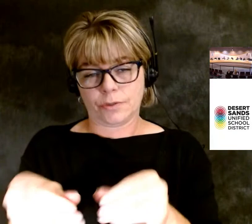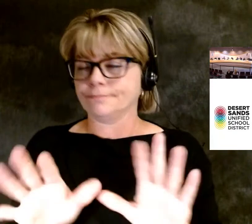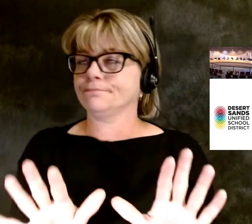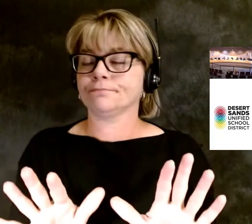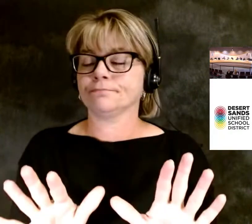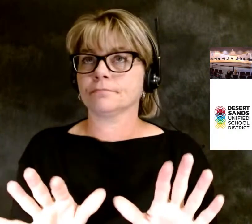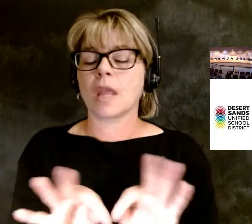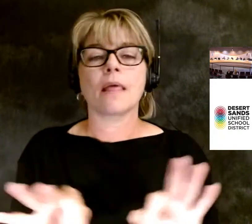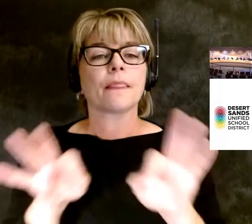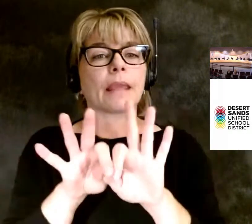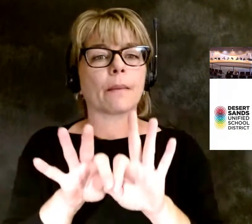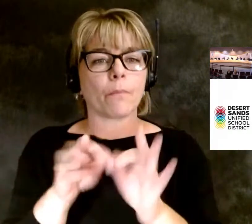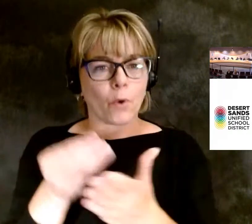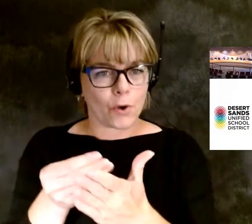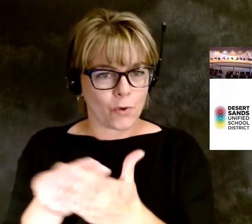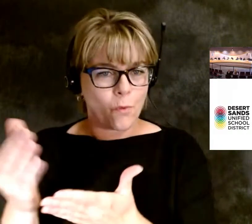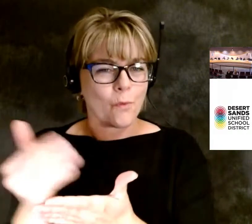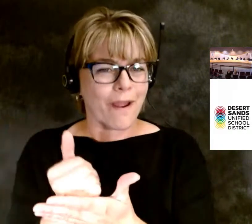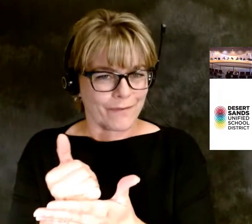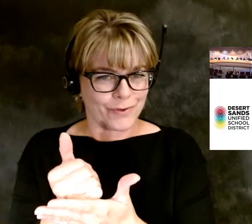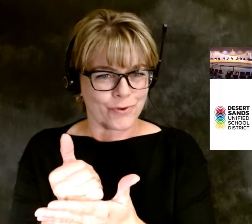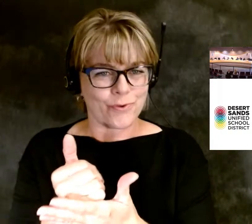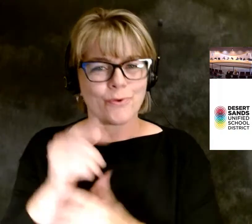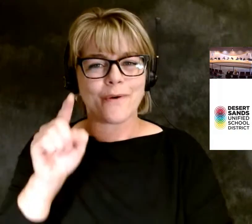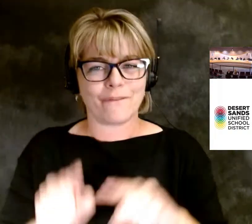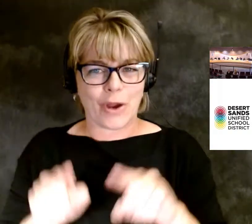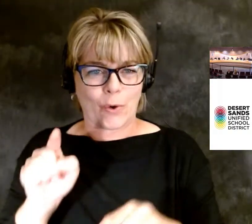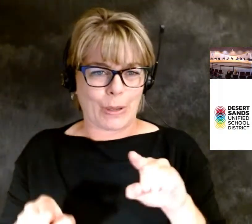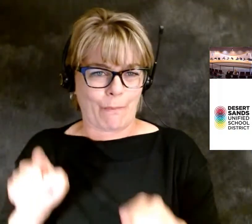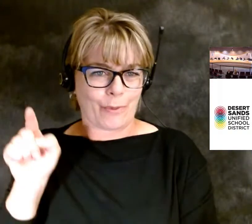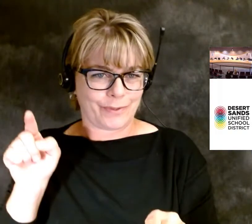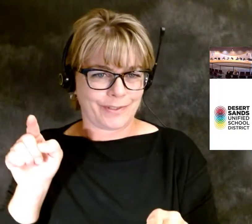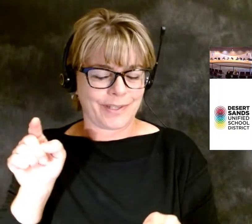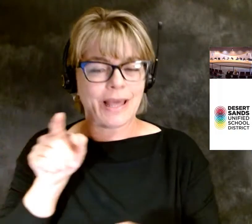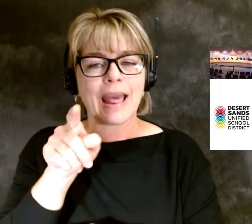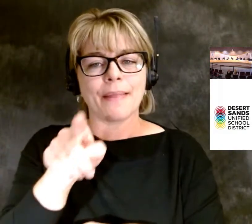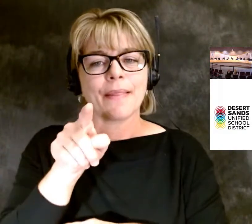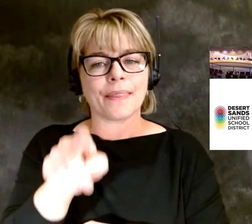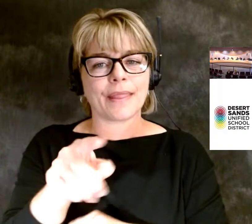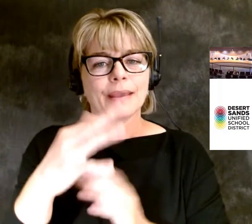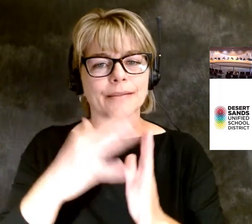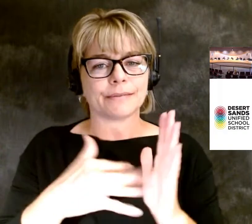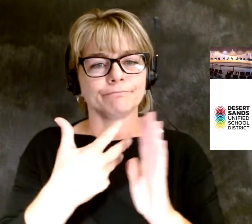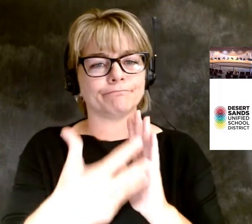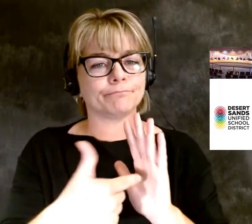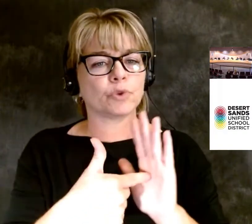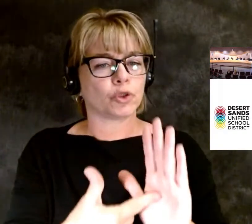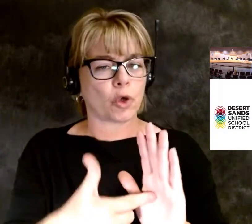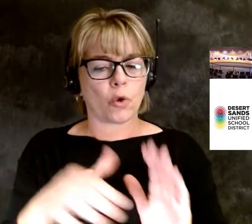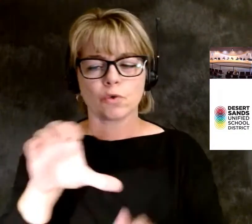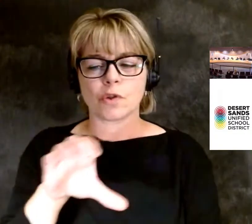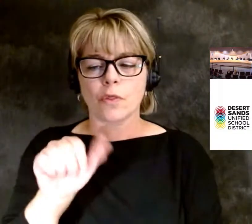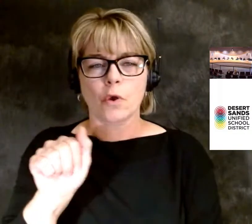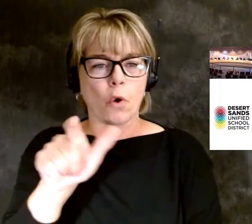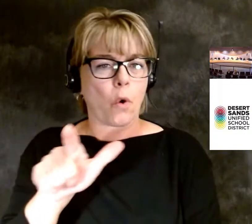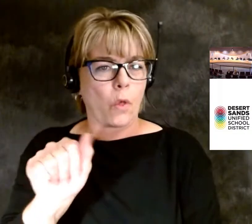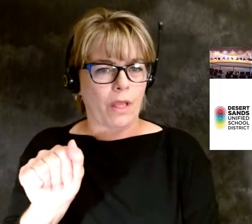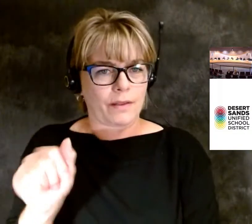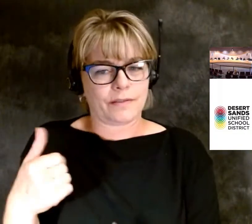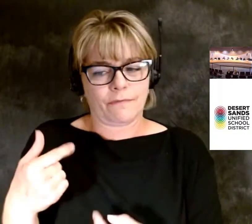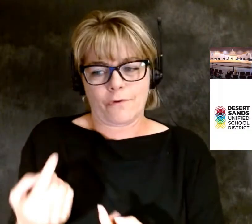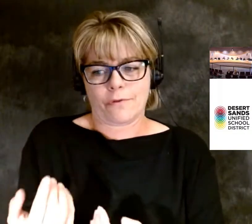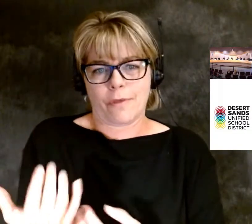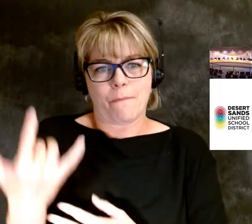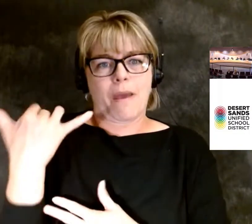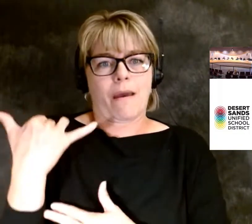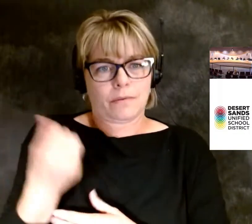the major revenue variables. And this shows you what the COLAs are historically the last couple years and what the